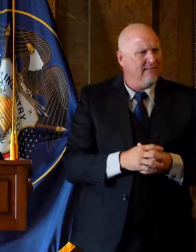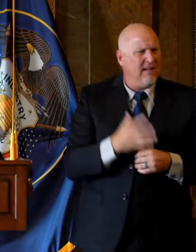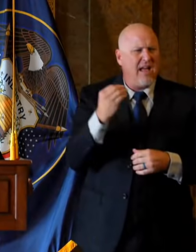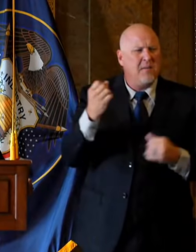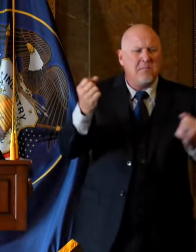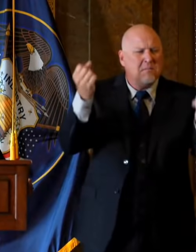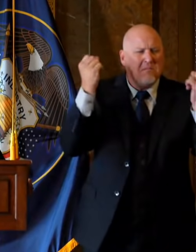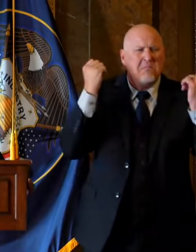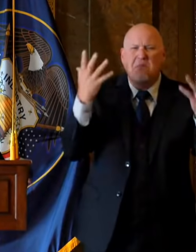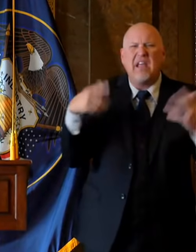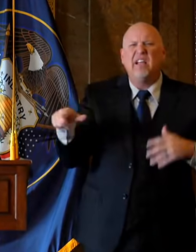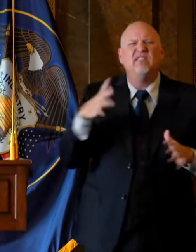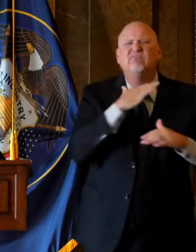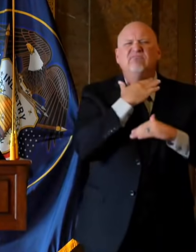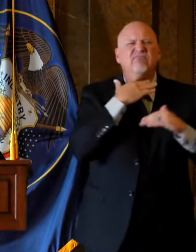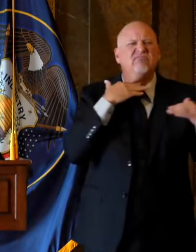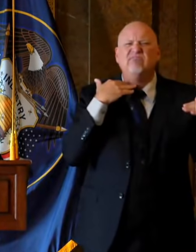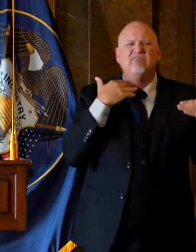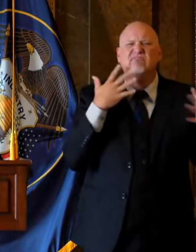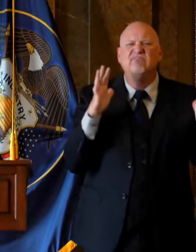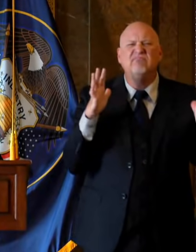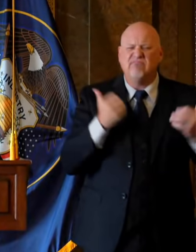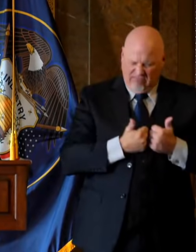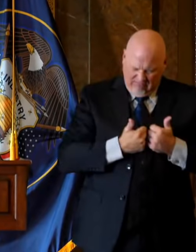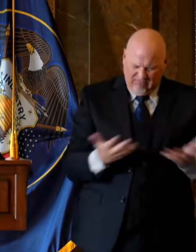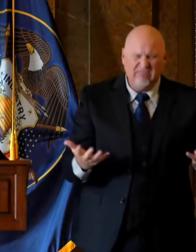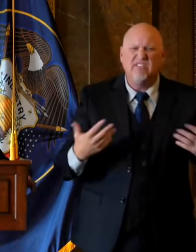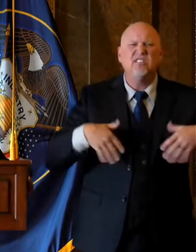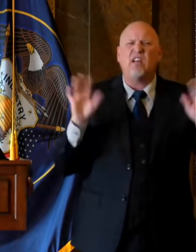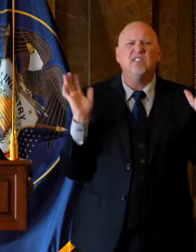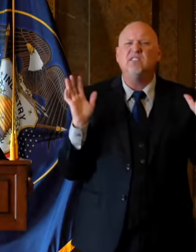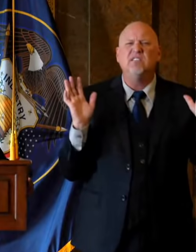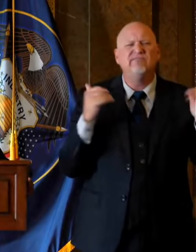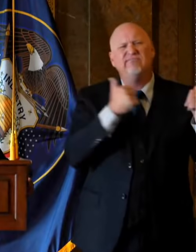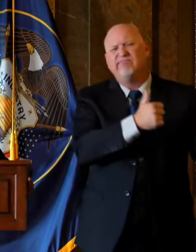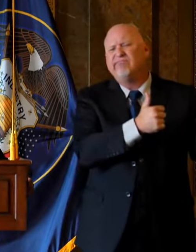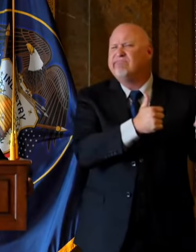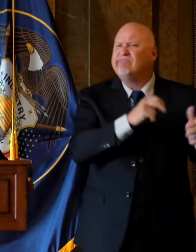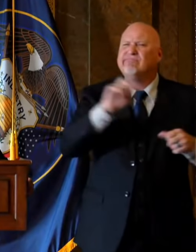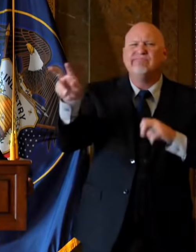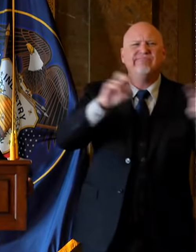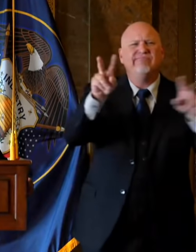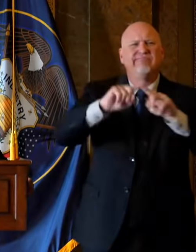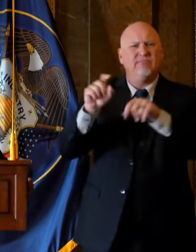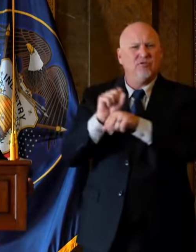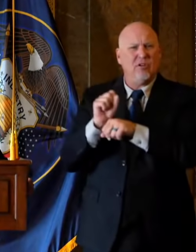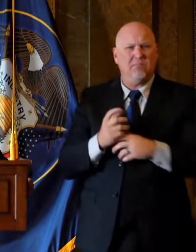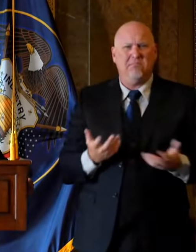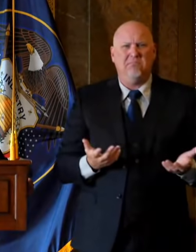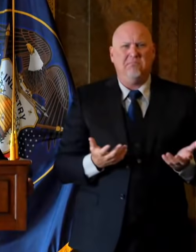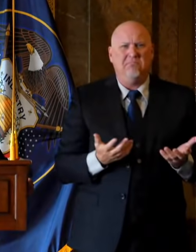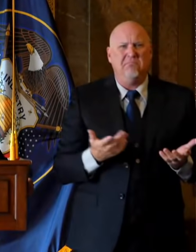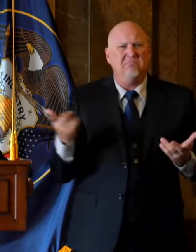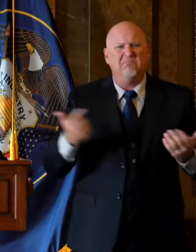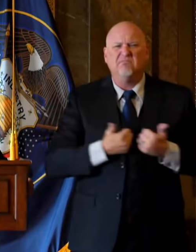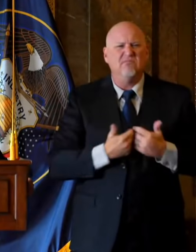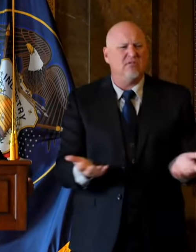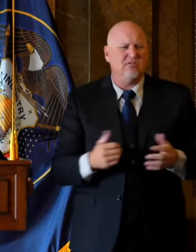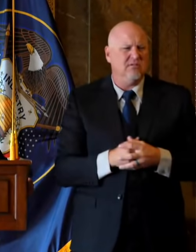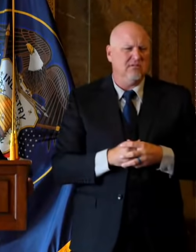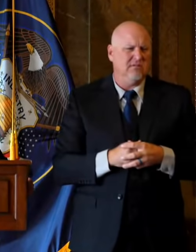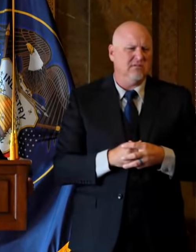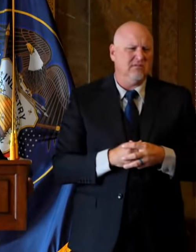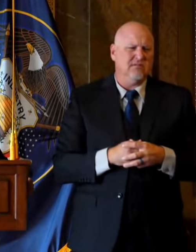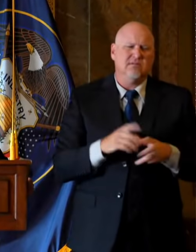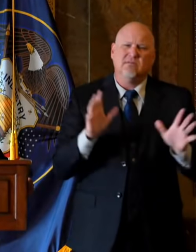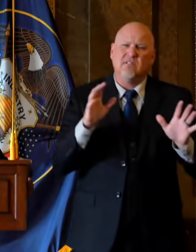this. I want to extend my heartfelt thanks to each and every health professional, every public health employee, all essential